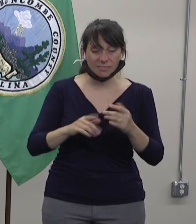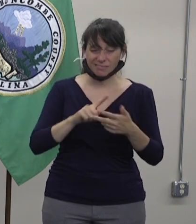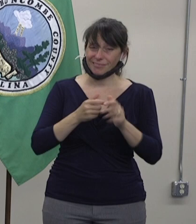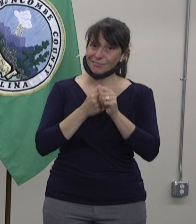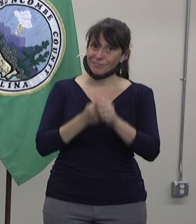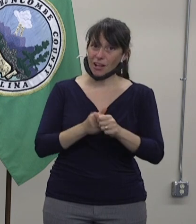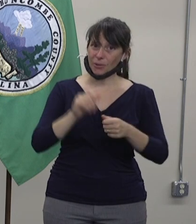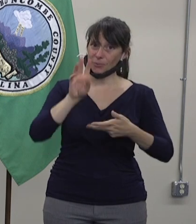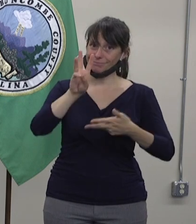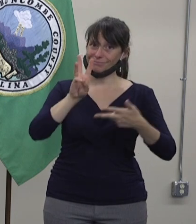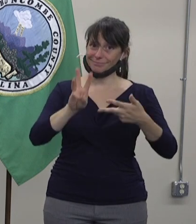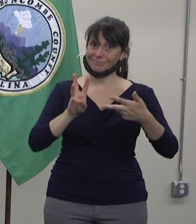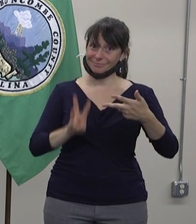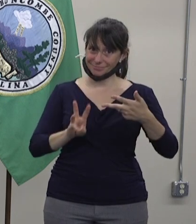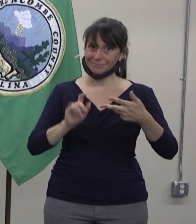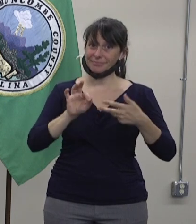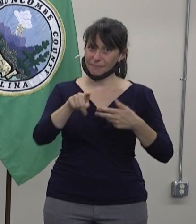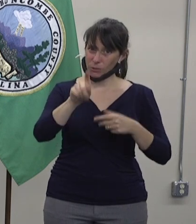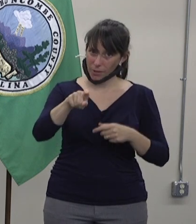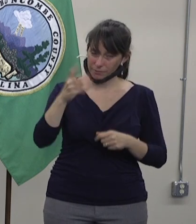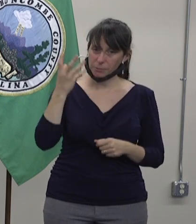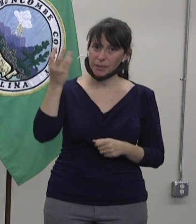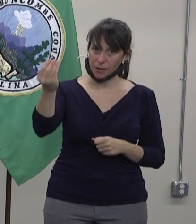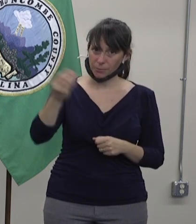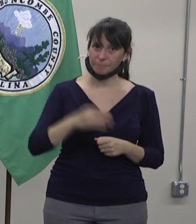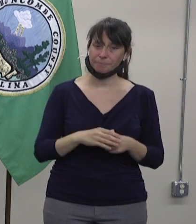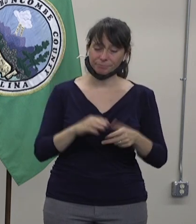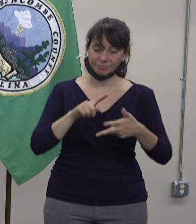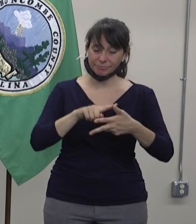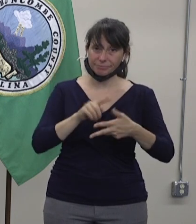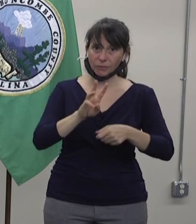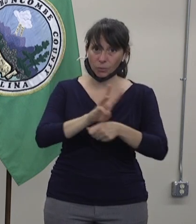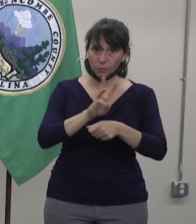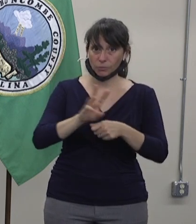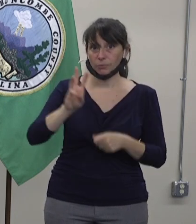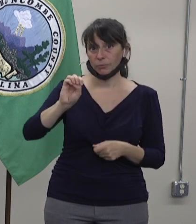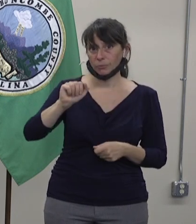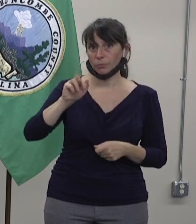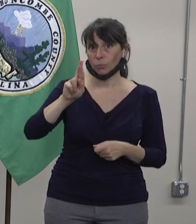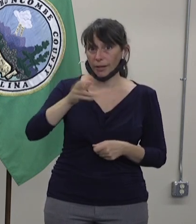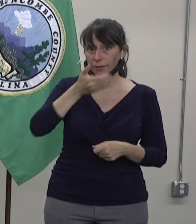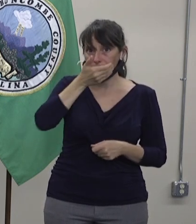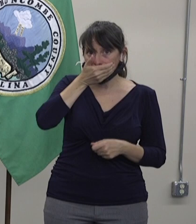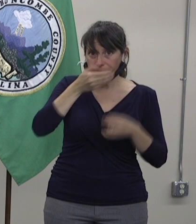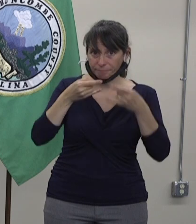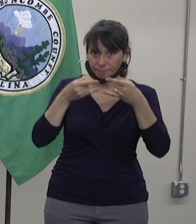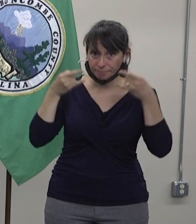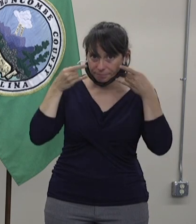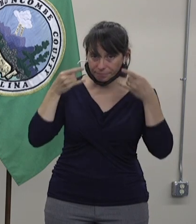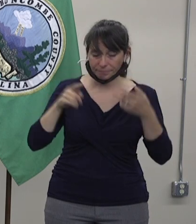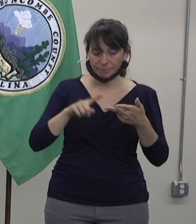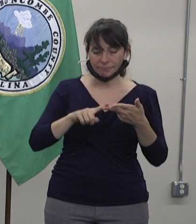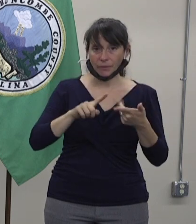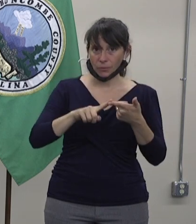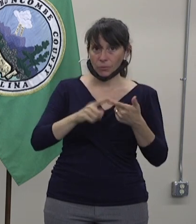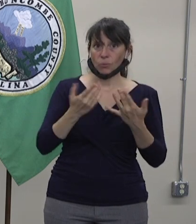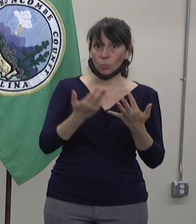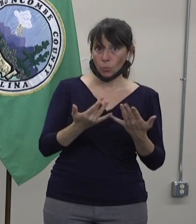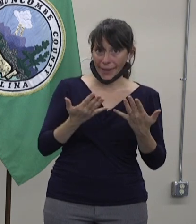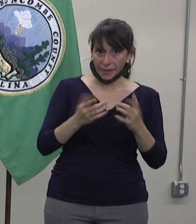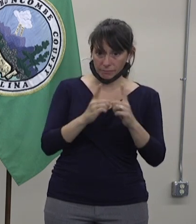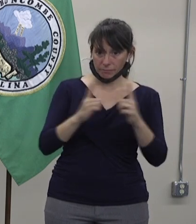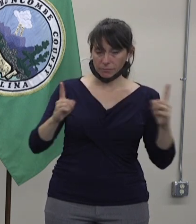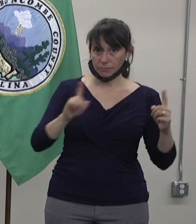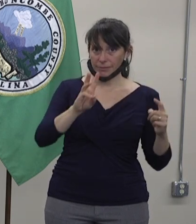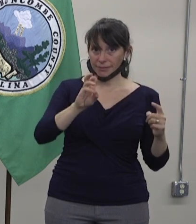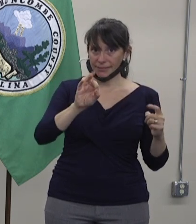in public around others. Wear a face covering, wait 6 feet apart from others, and wash your hands